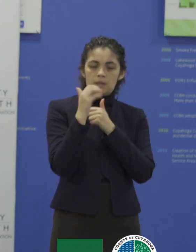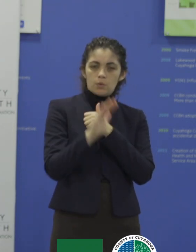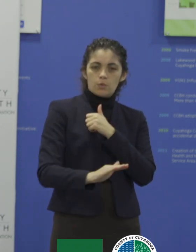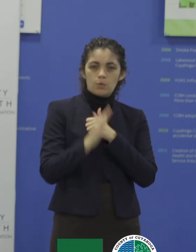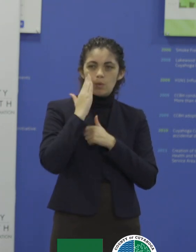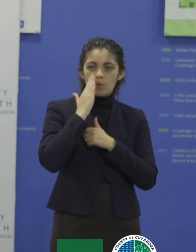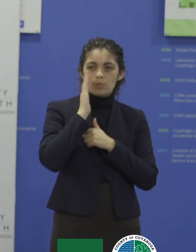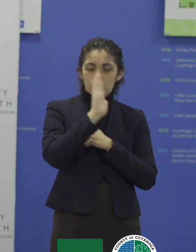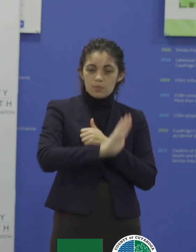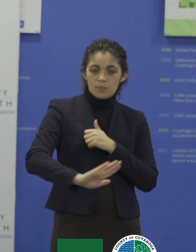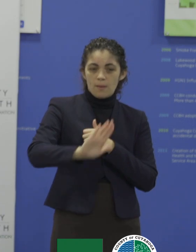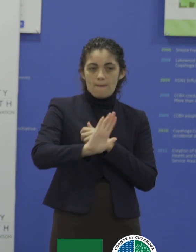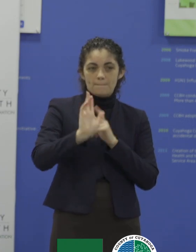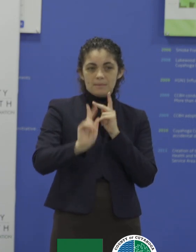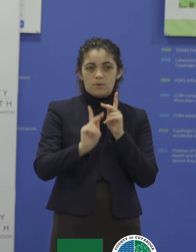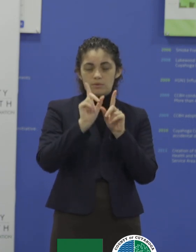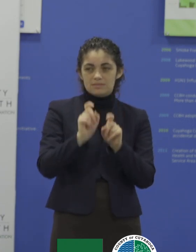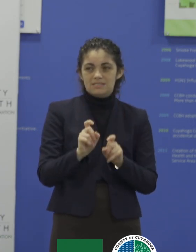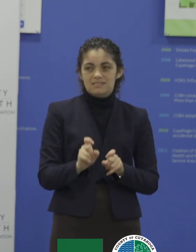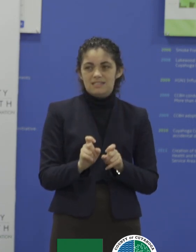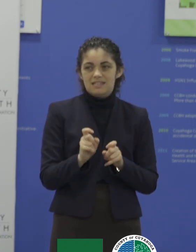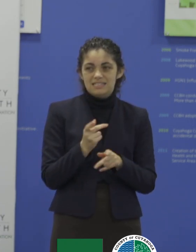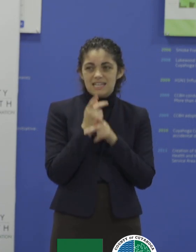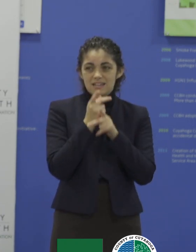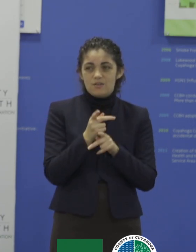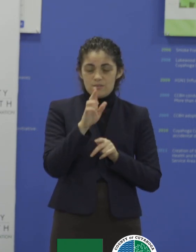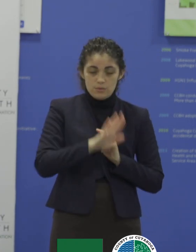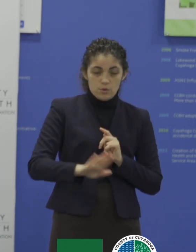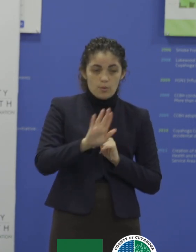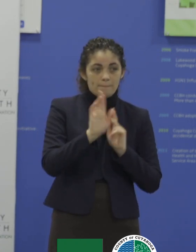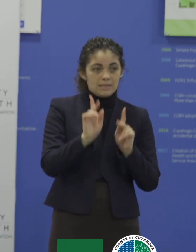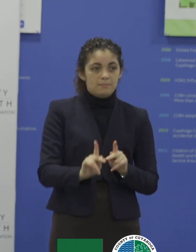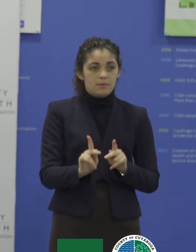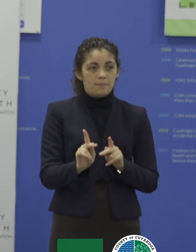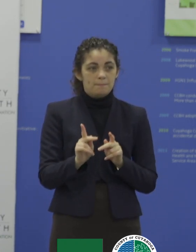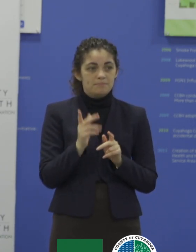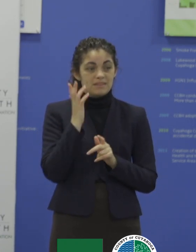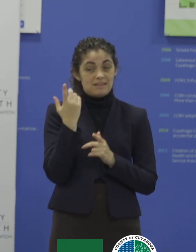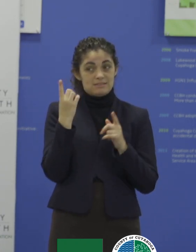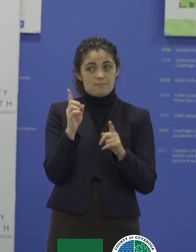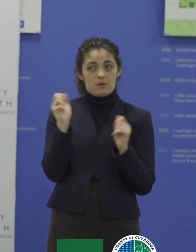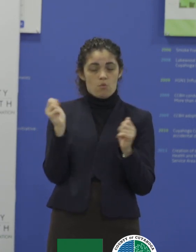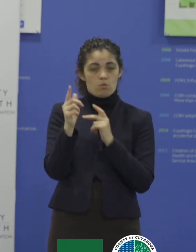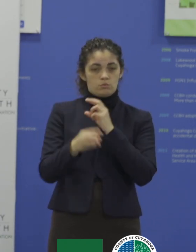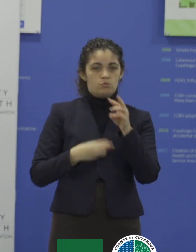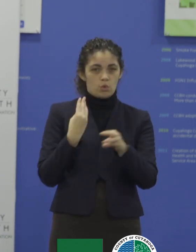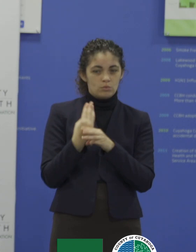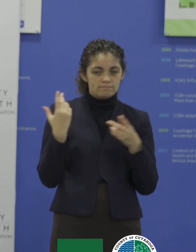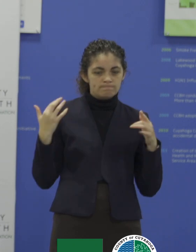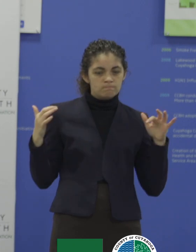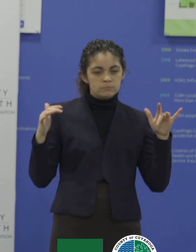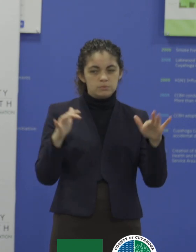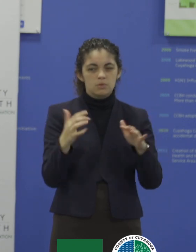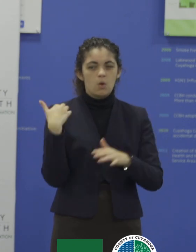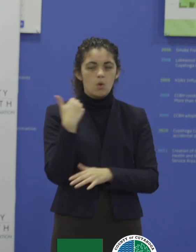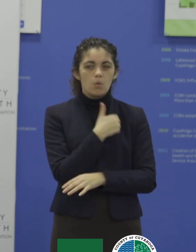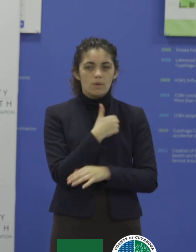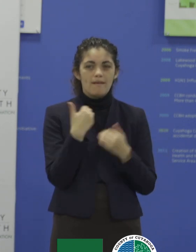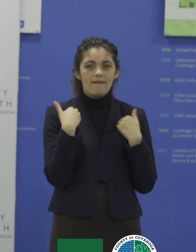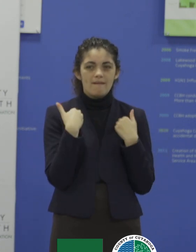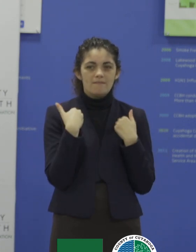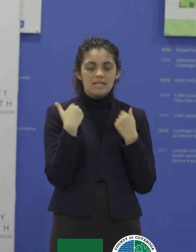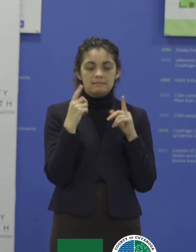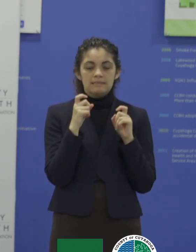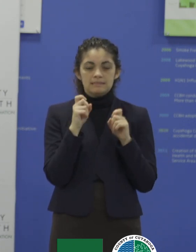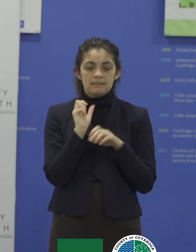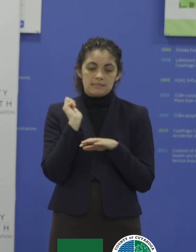sure their own people are tested and taken care of during this pandemic. And so because of that, they've had testing of